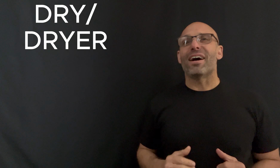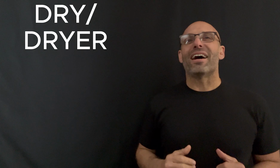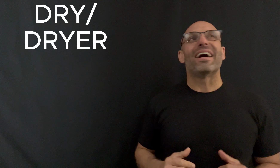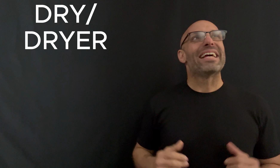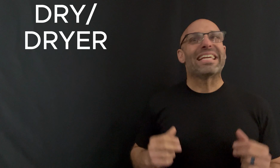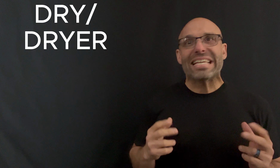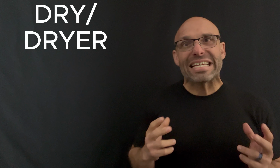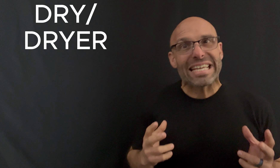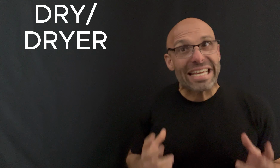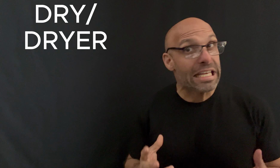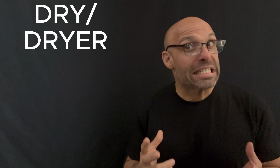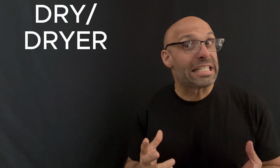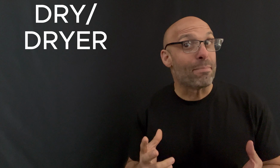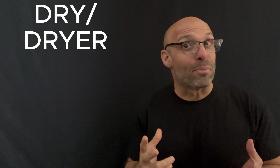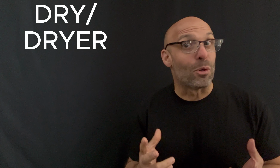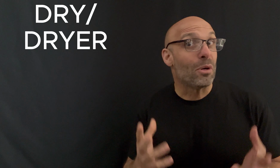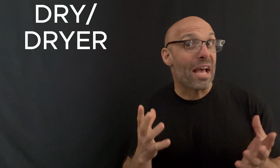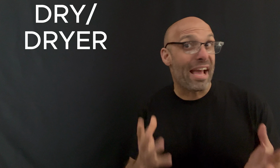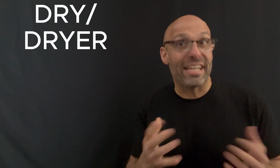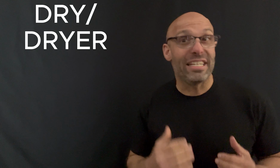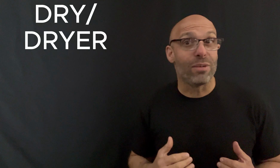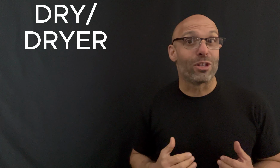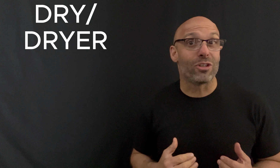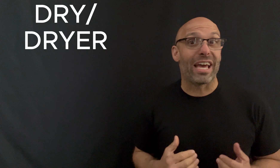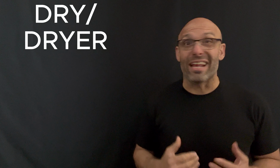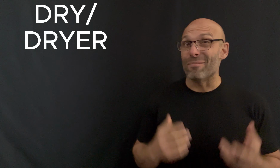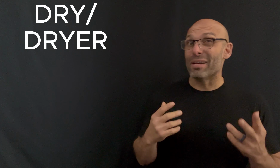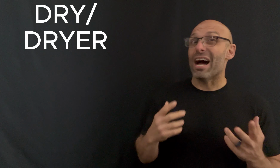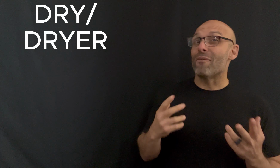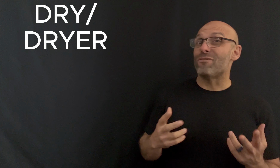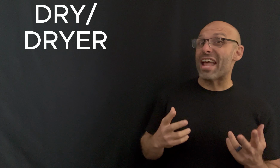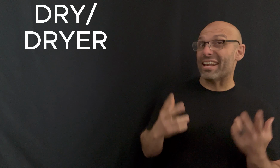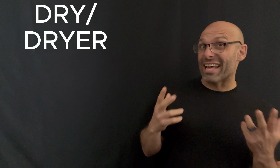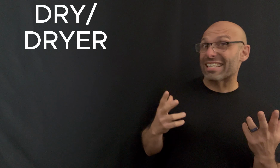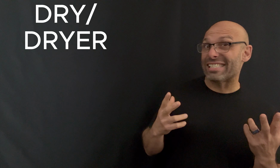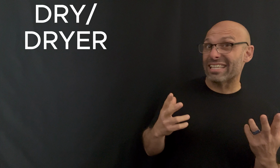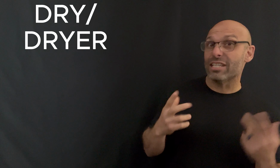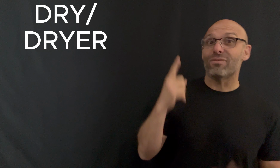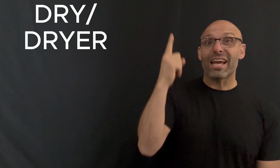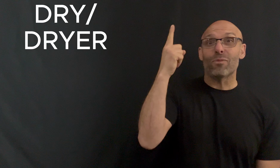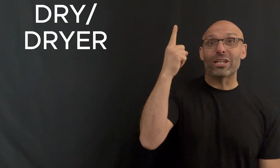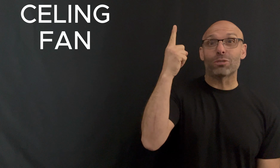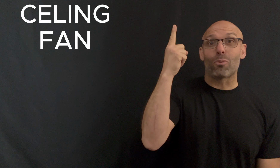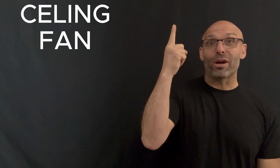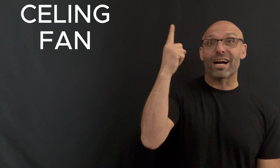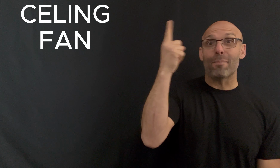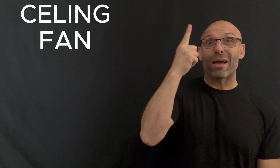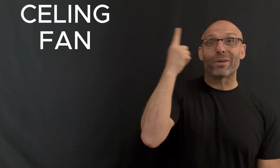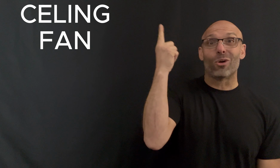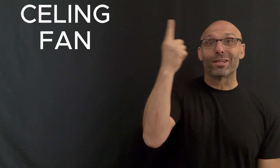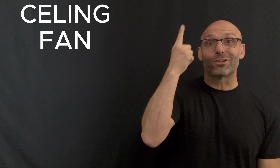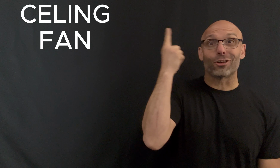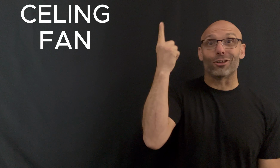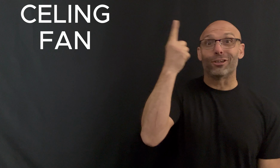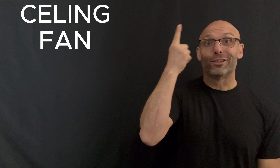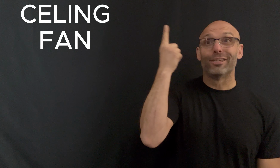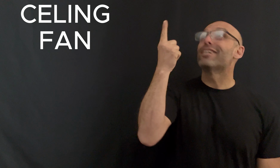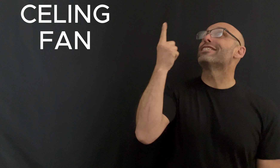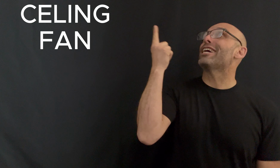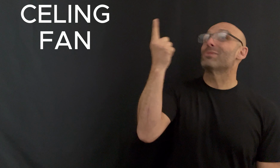of simple and easy once you get it. But a fan, like a ceiling fan, we just point up and we go in a circle because that's what they